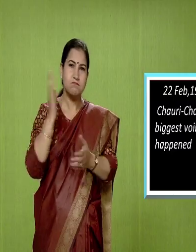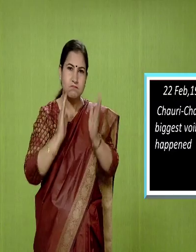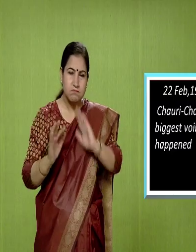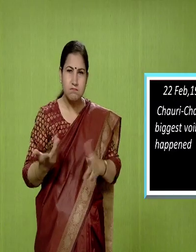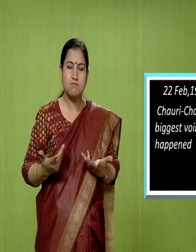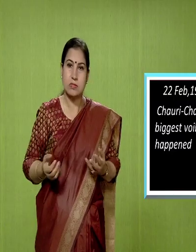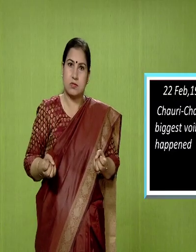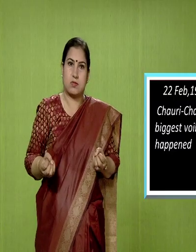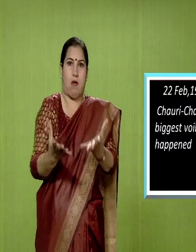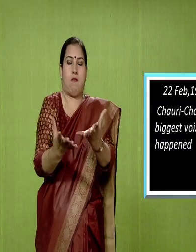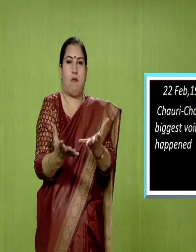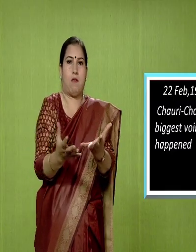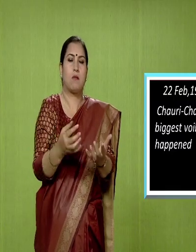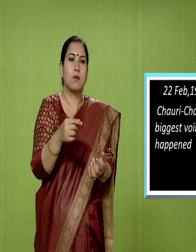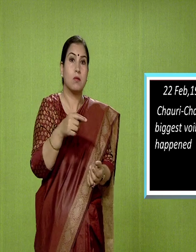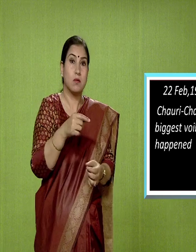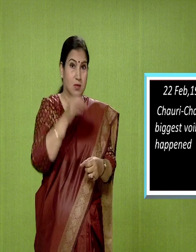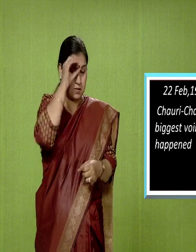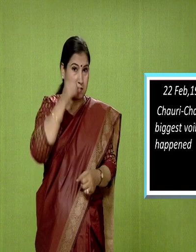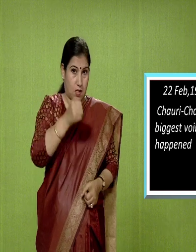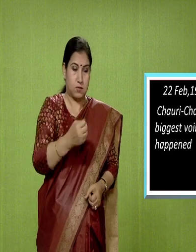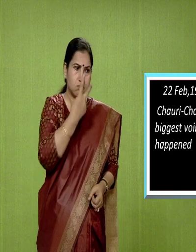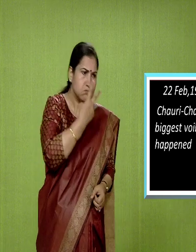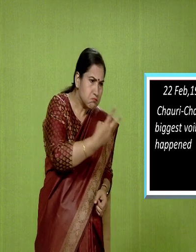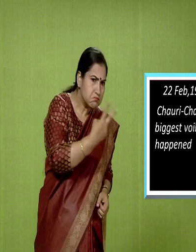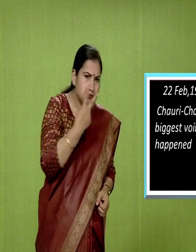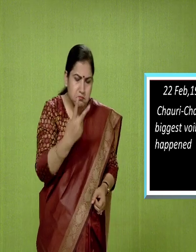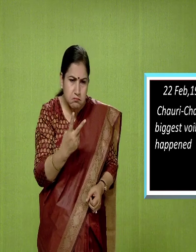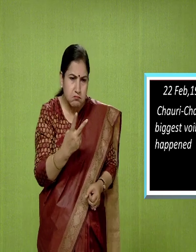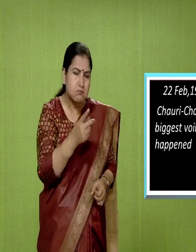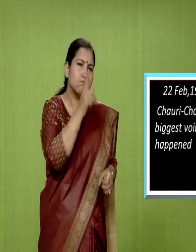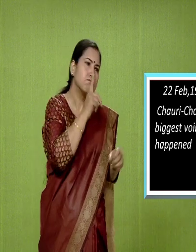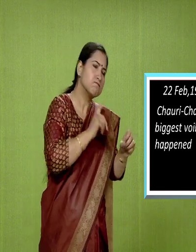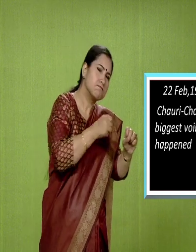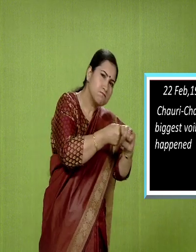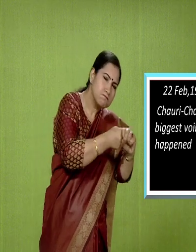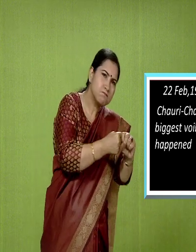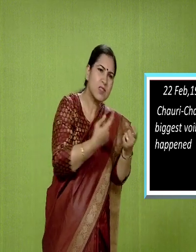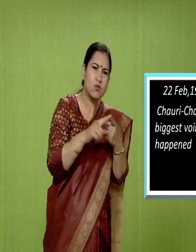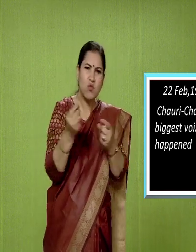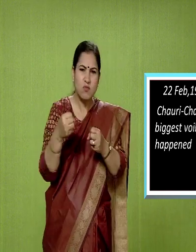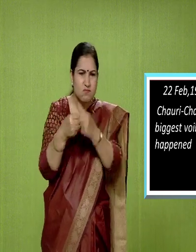On 22nd Feb in the year 1922, at a